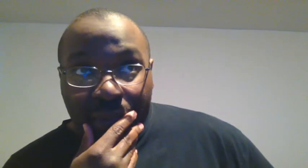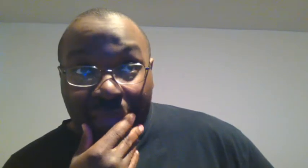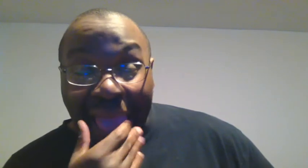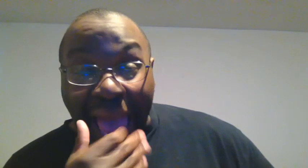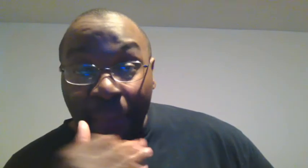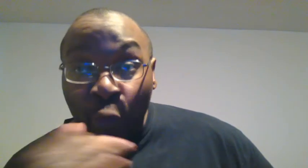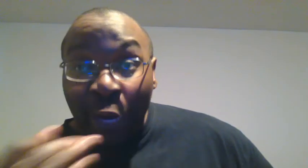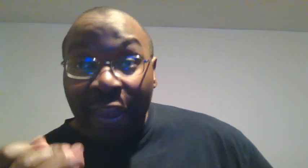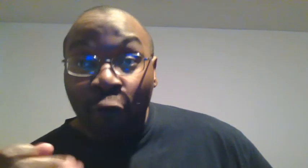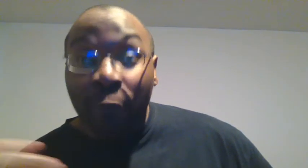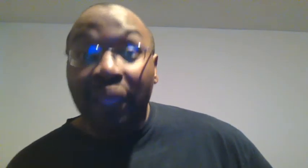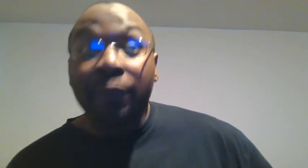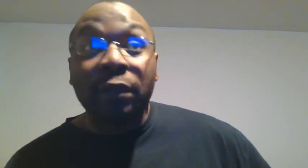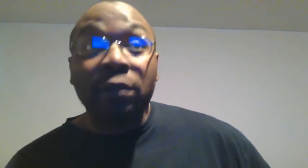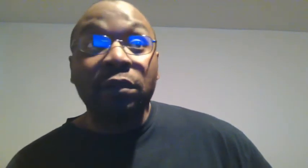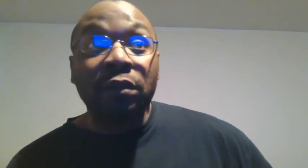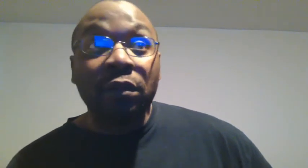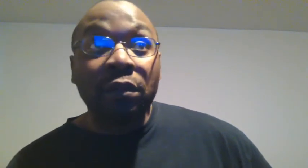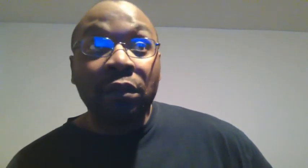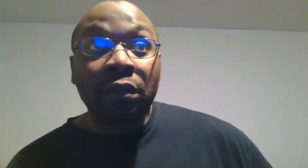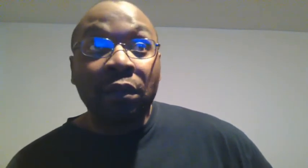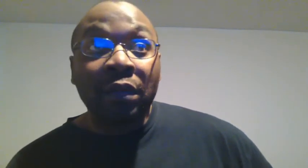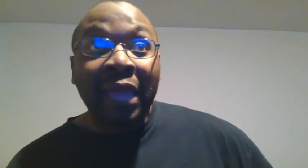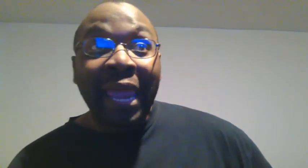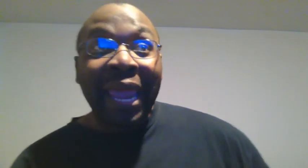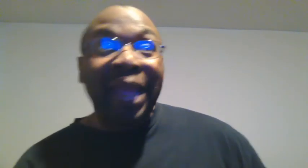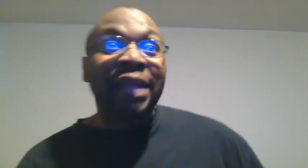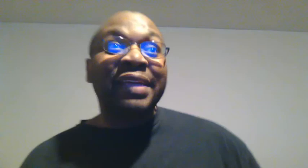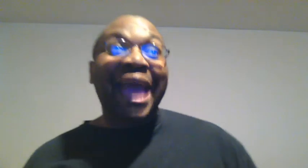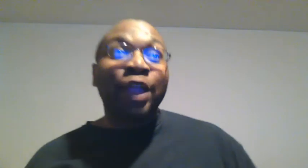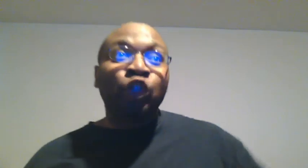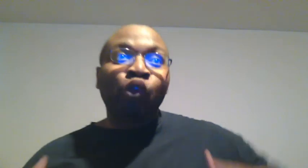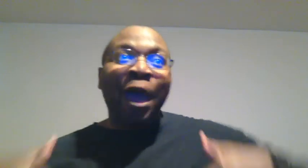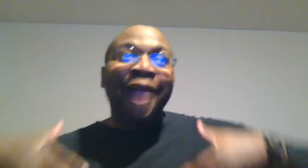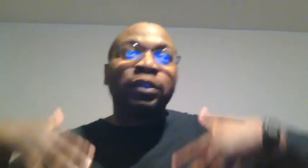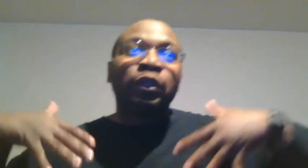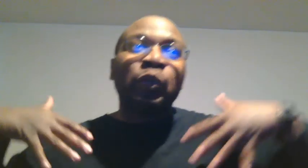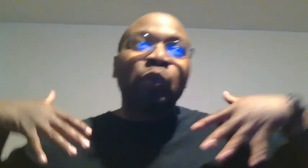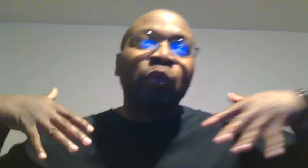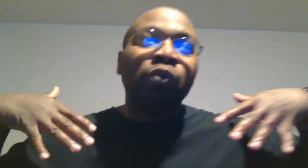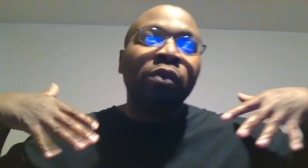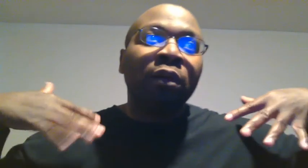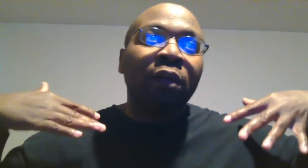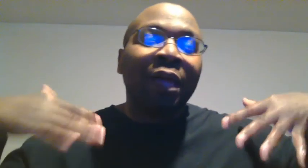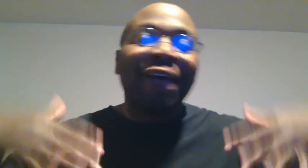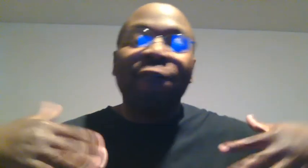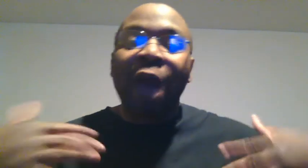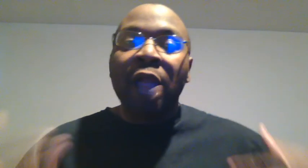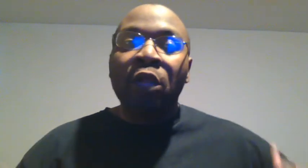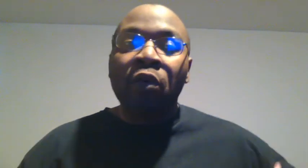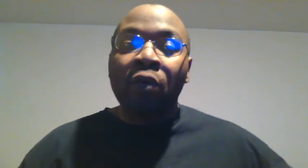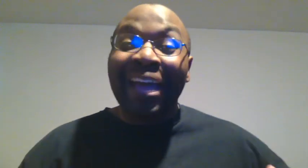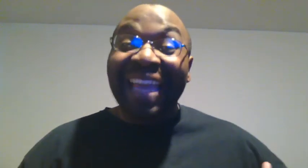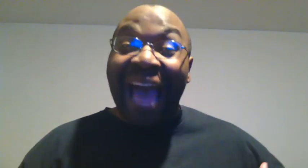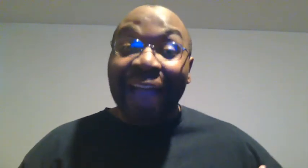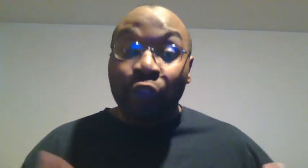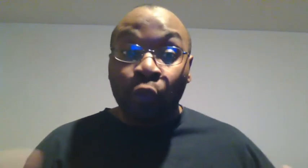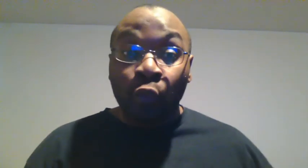I pray for people, and I try to follow God's rules